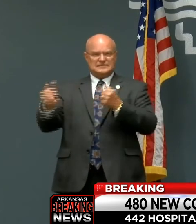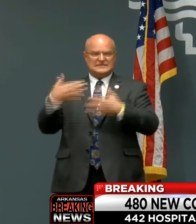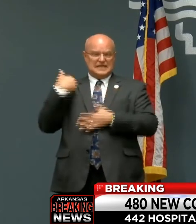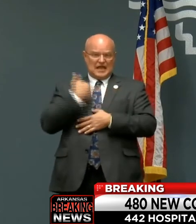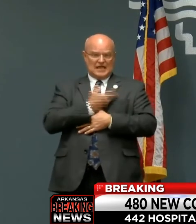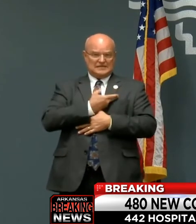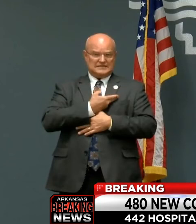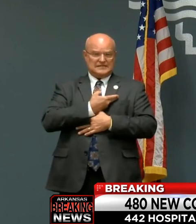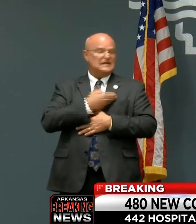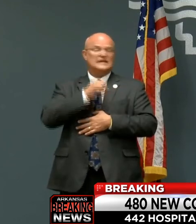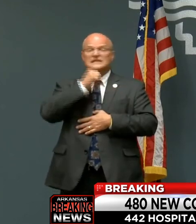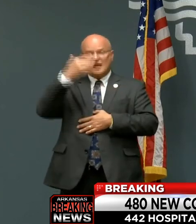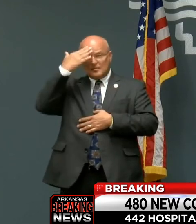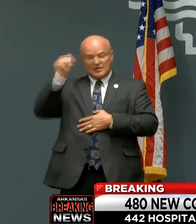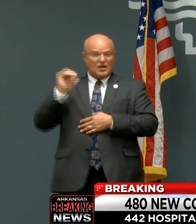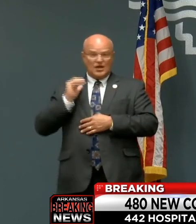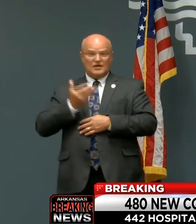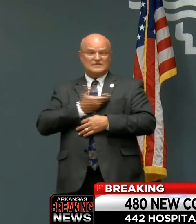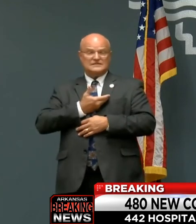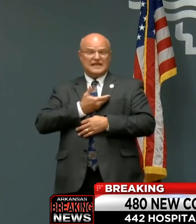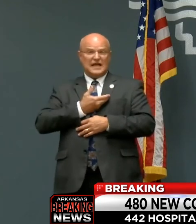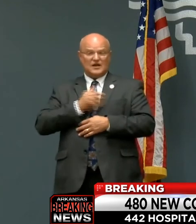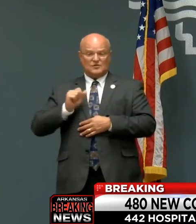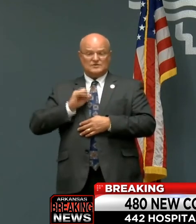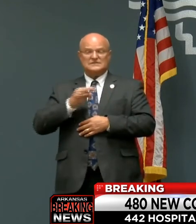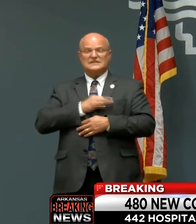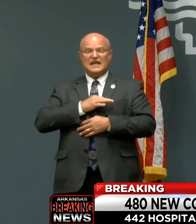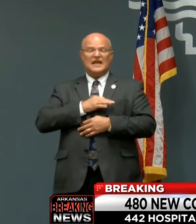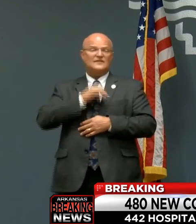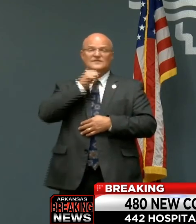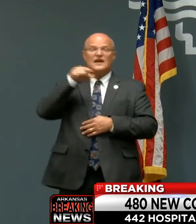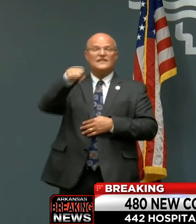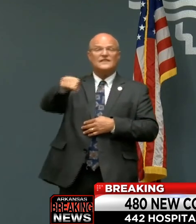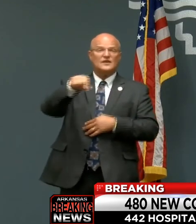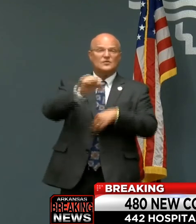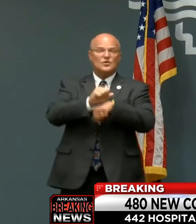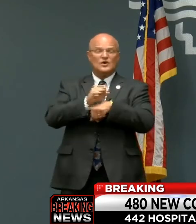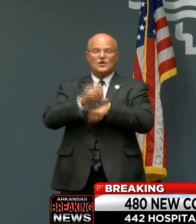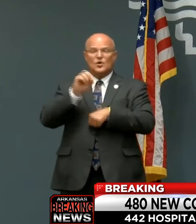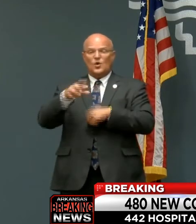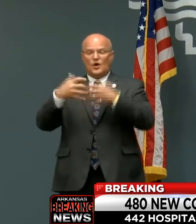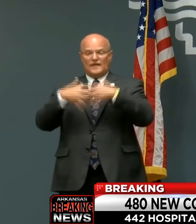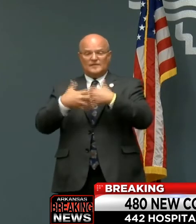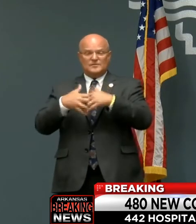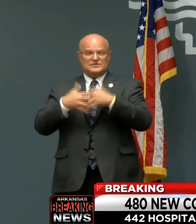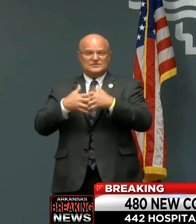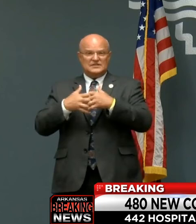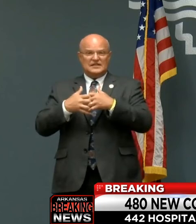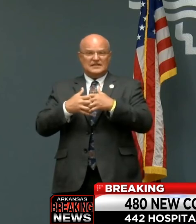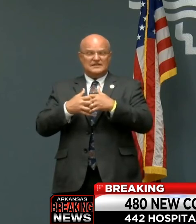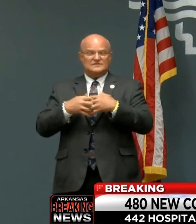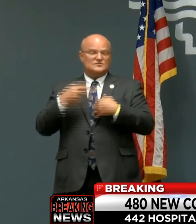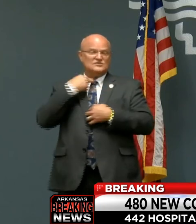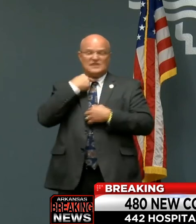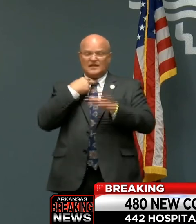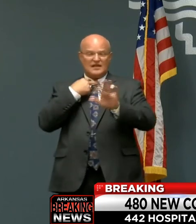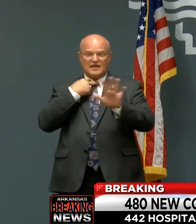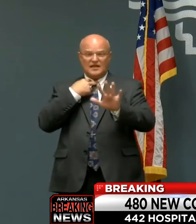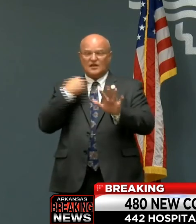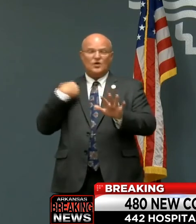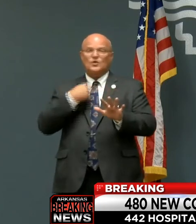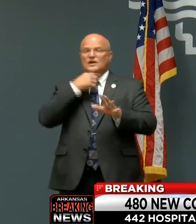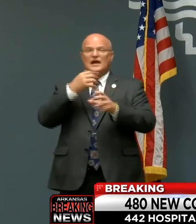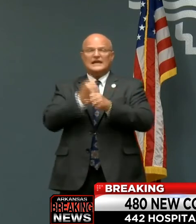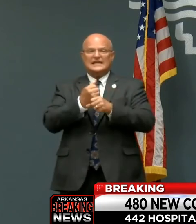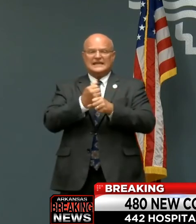us. It's not because our staff is not present there or our machines are incapacitated. We are not